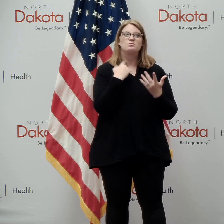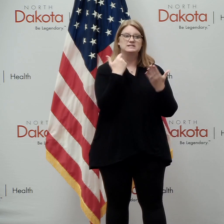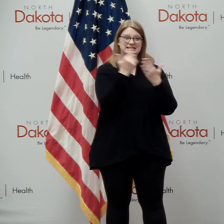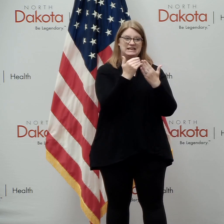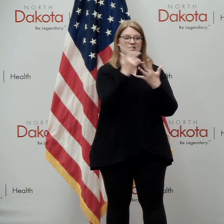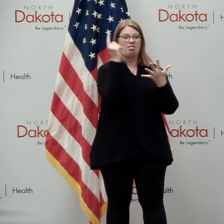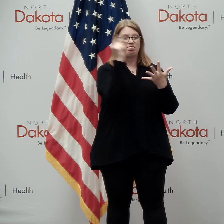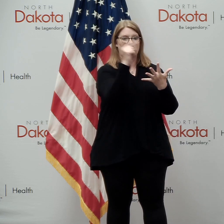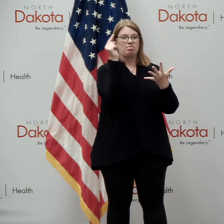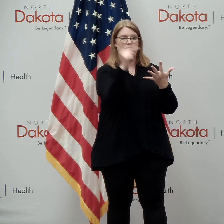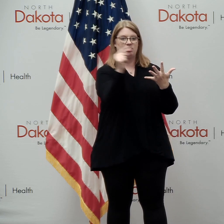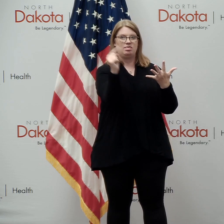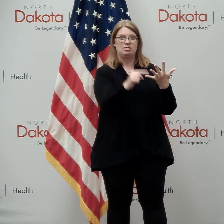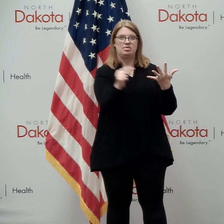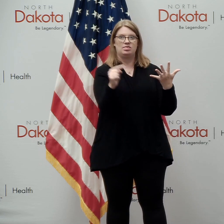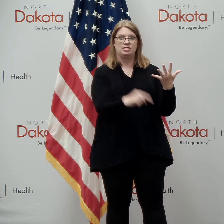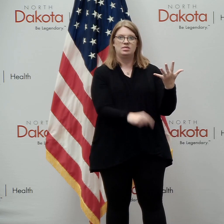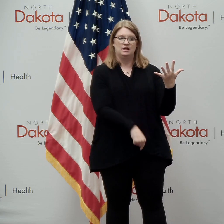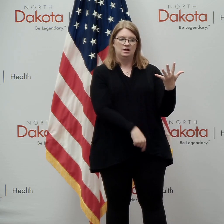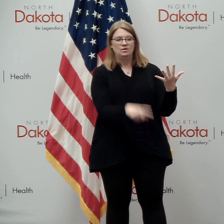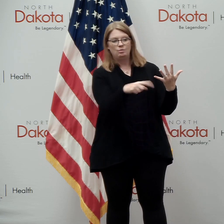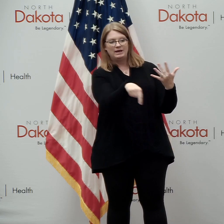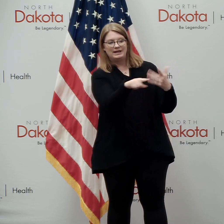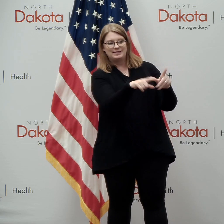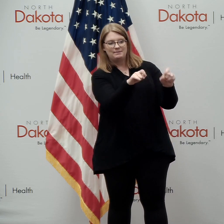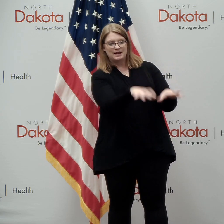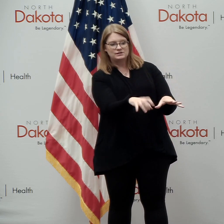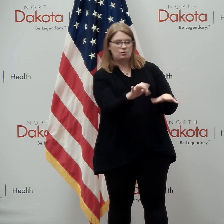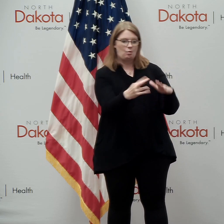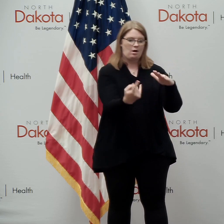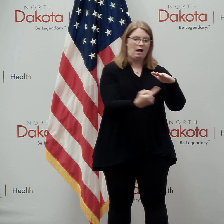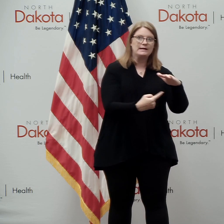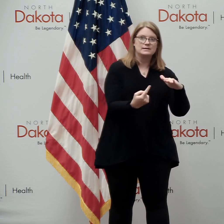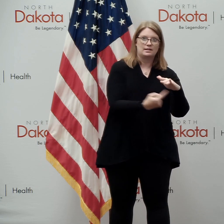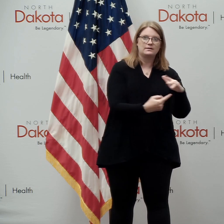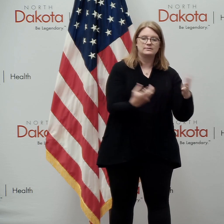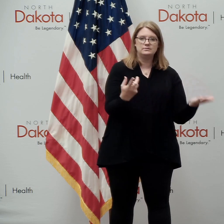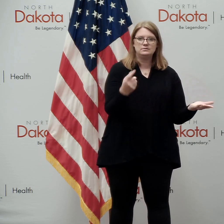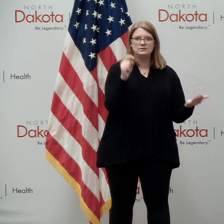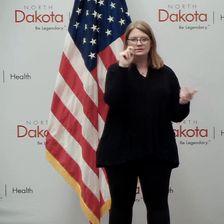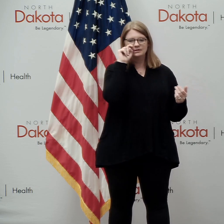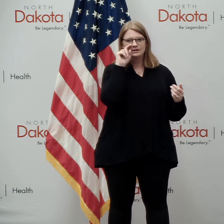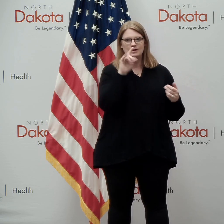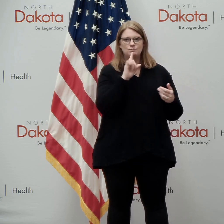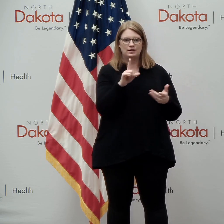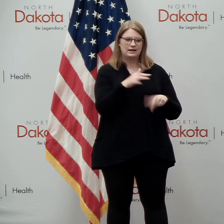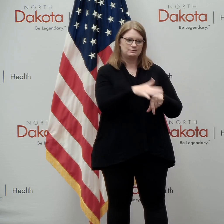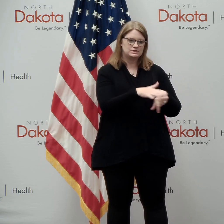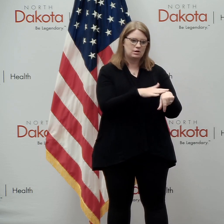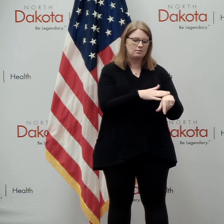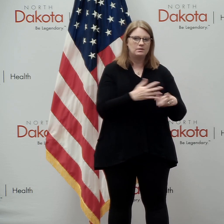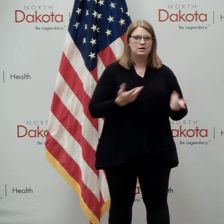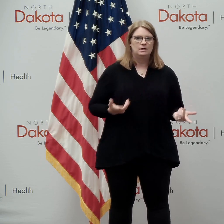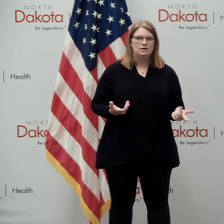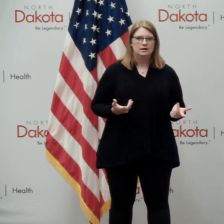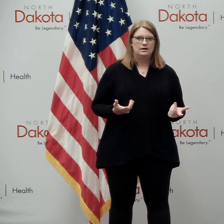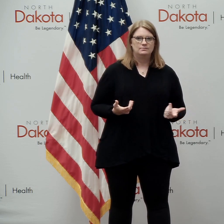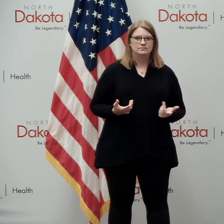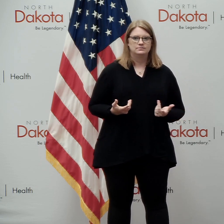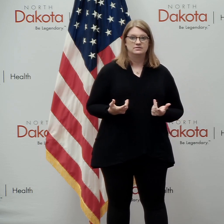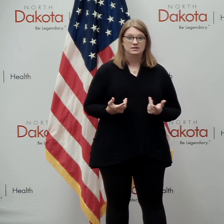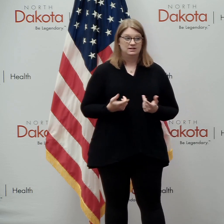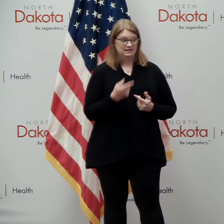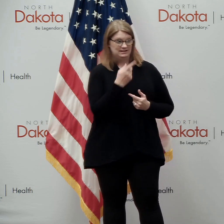close contacts, and we can either get those people tested or we can get them isolated, and we can help shut this thing down. But if we've got this